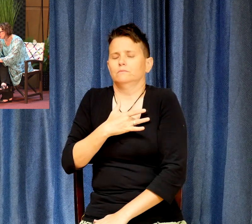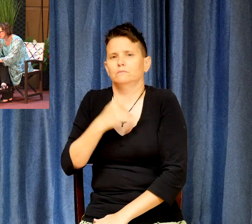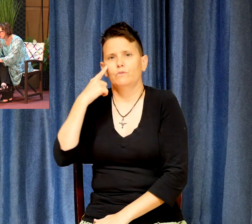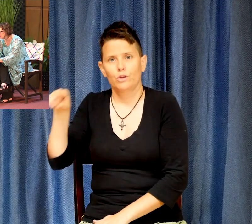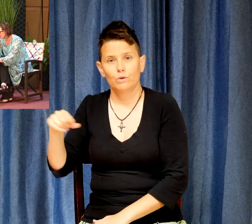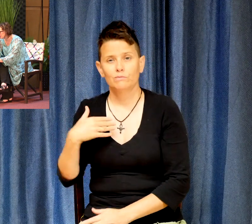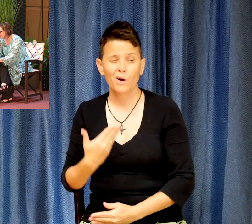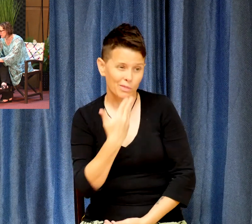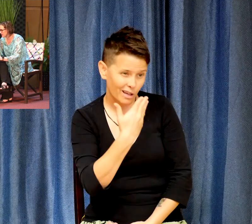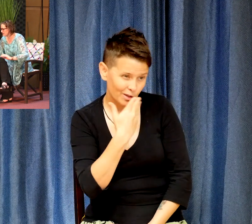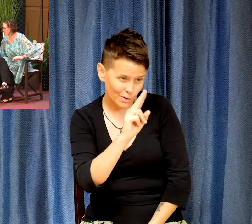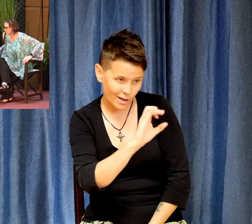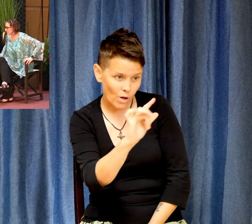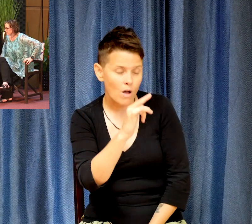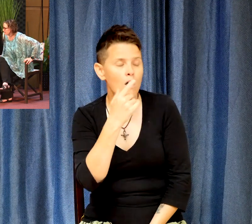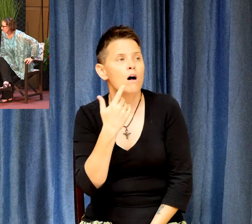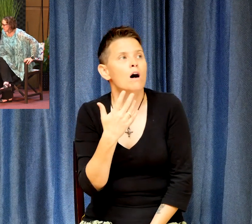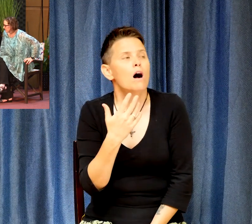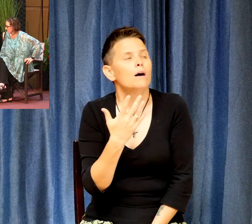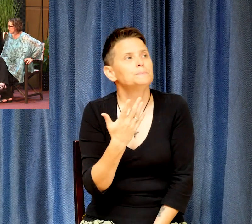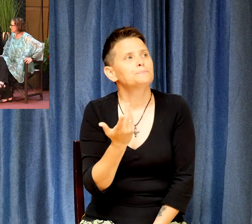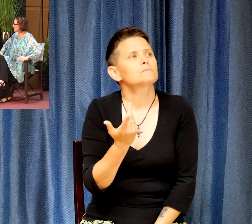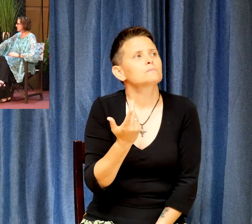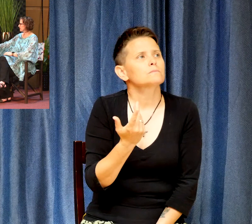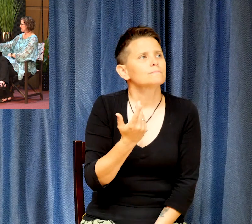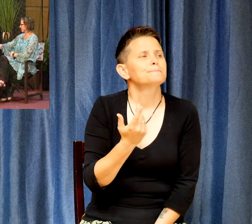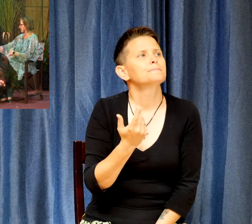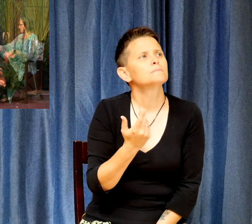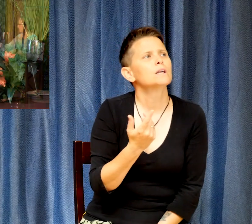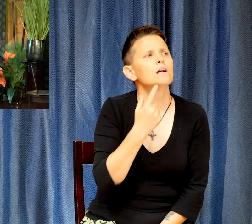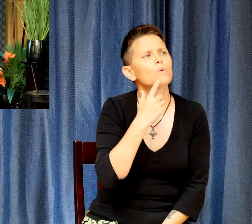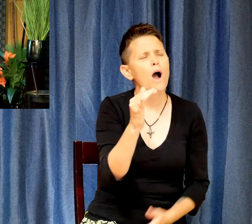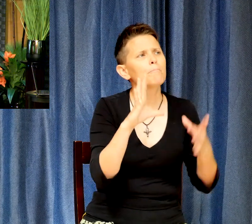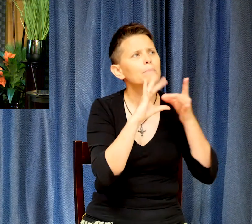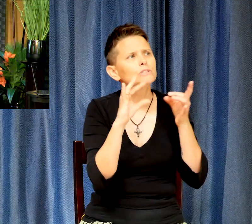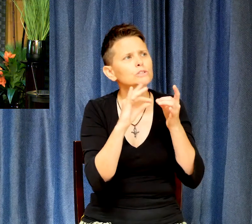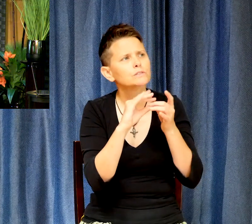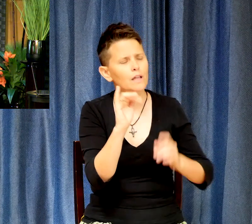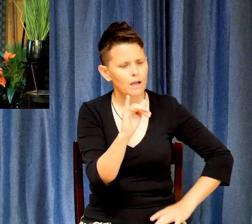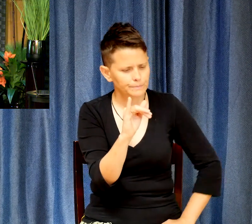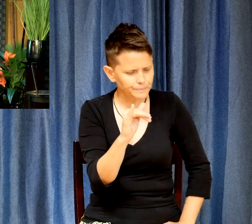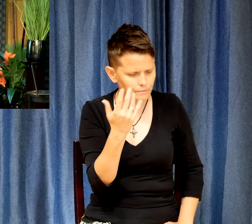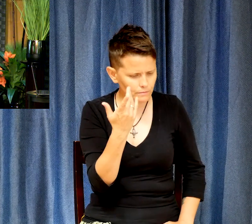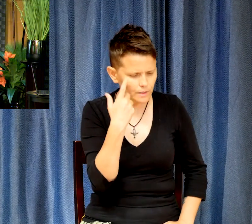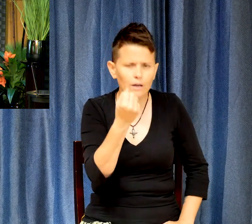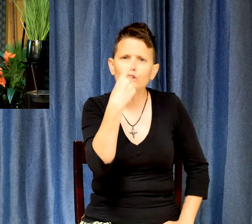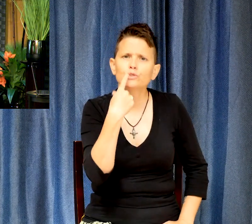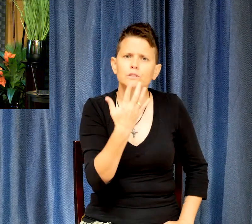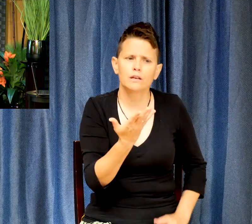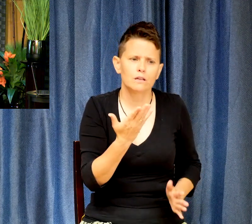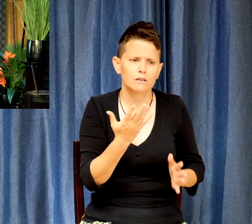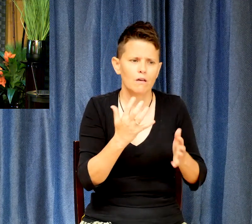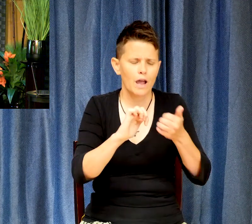Neil. I think it resonated because I did, as I mentioned, kind of realizing the role that I played in my life